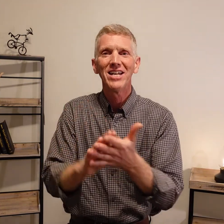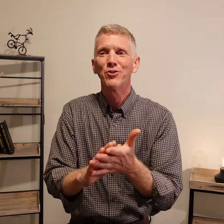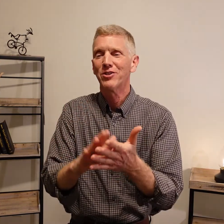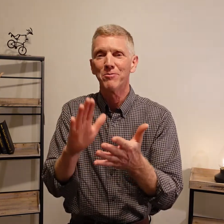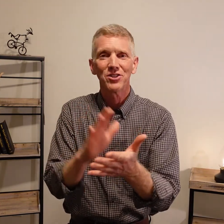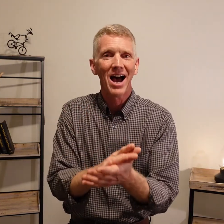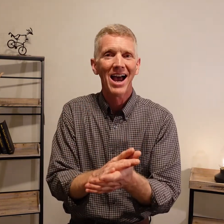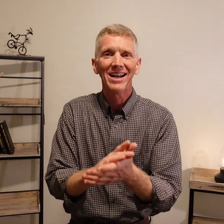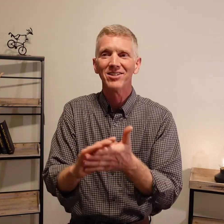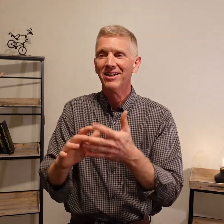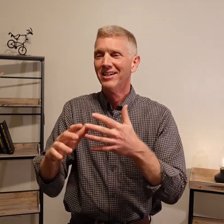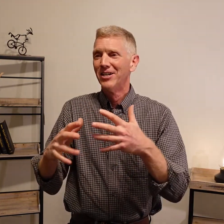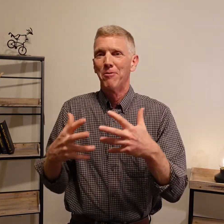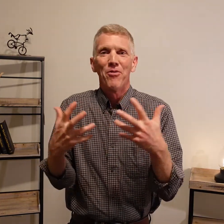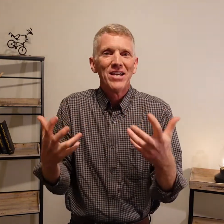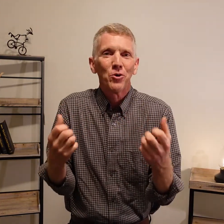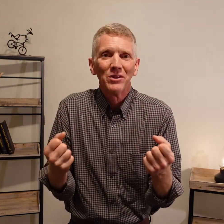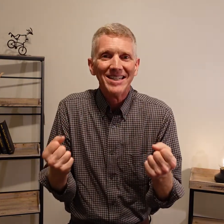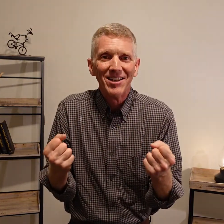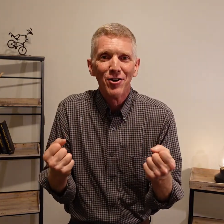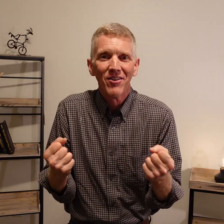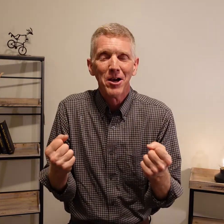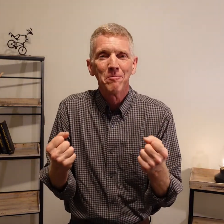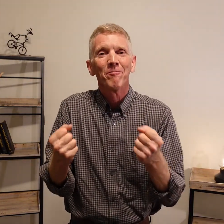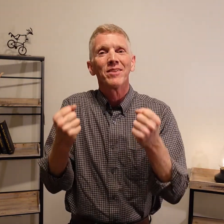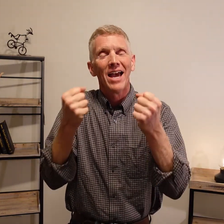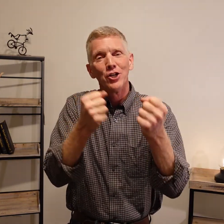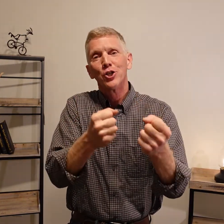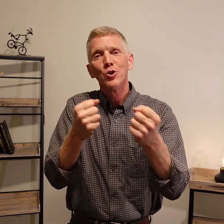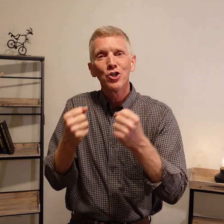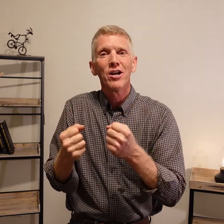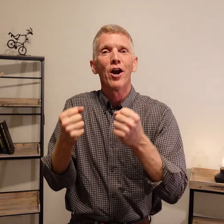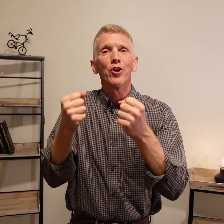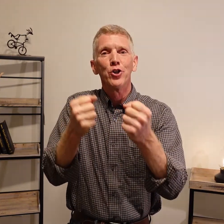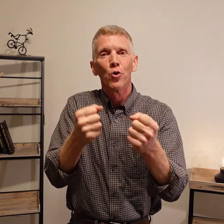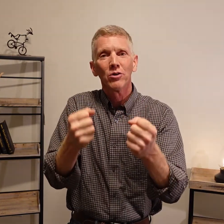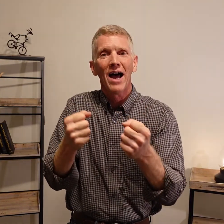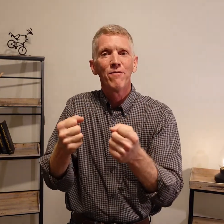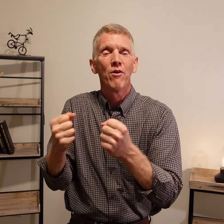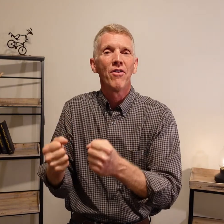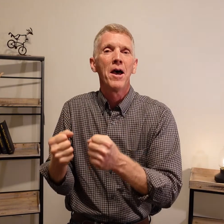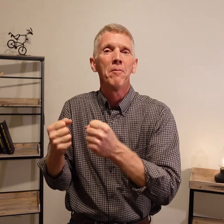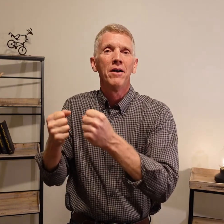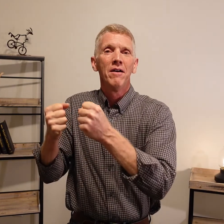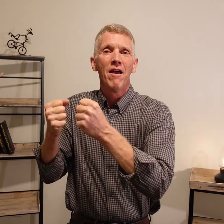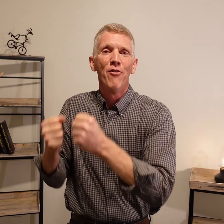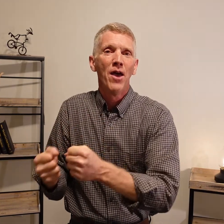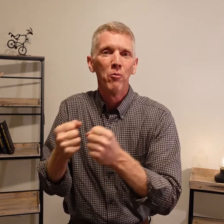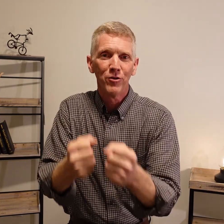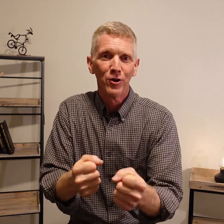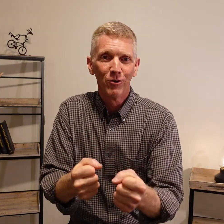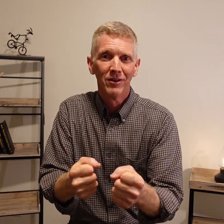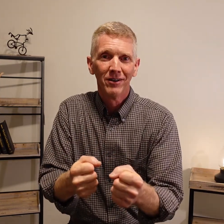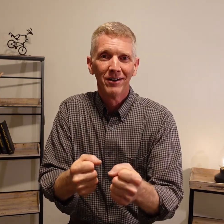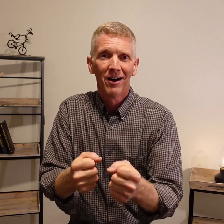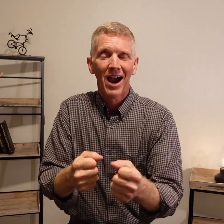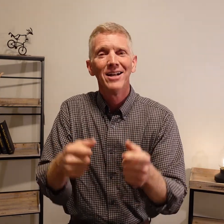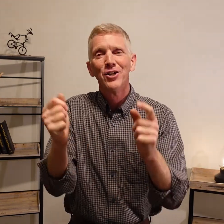you some signs, some things that are really dear to them as you share your life with them and them with you. All right? Do me